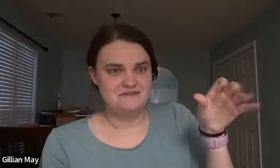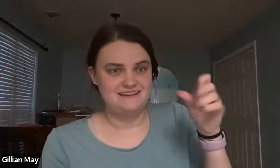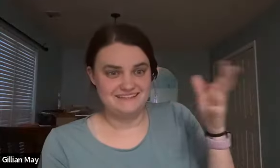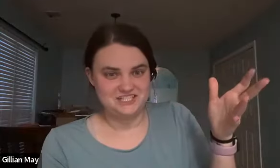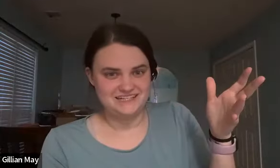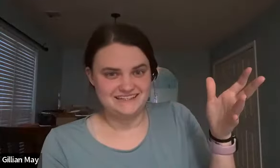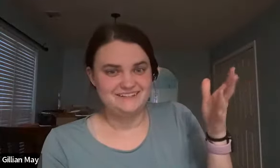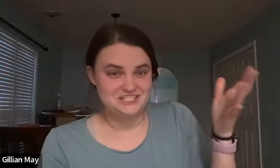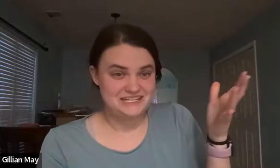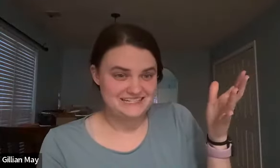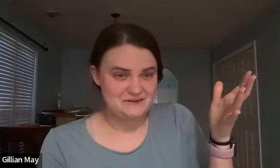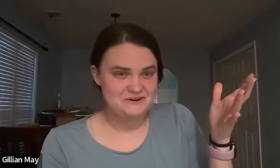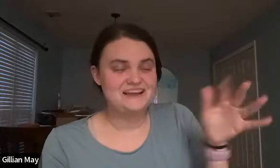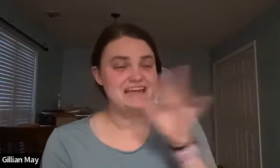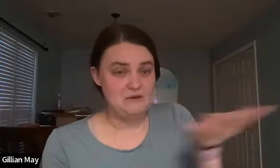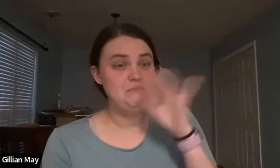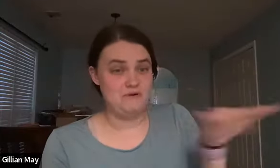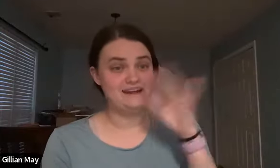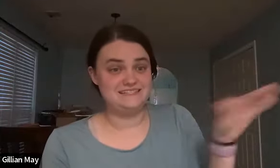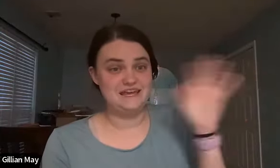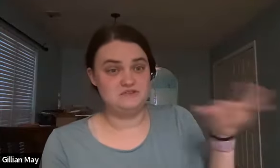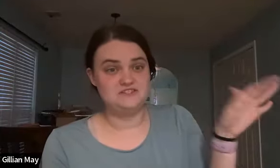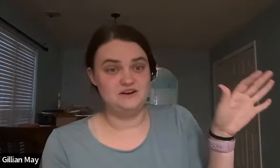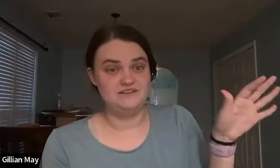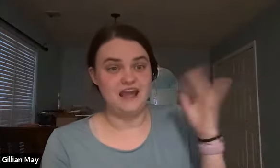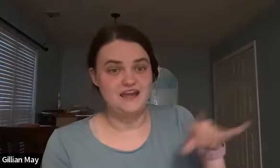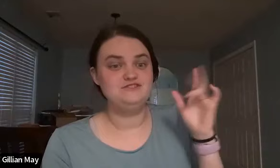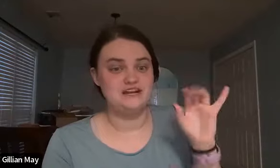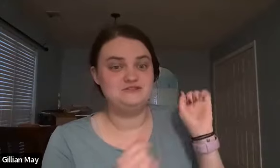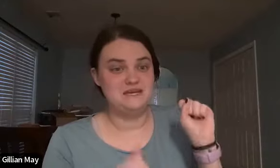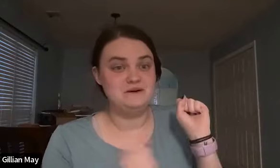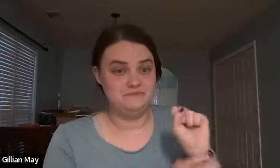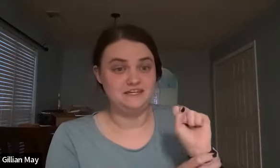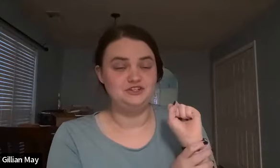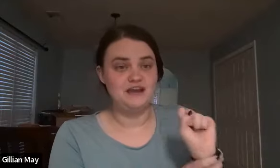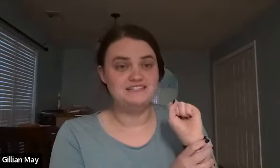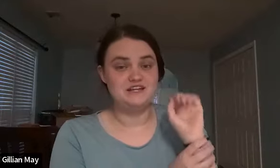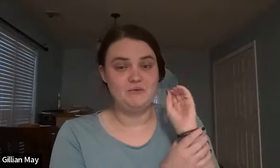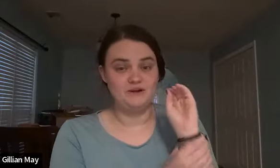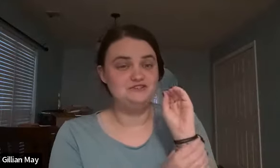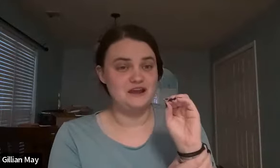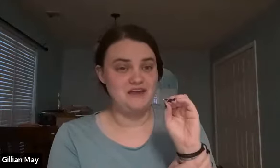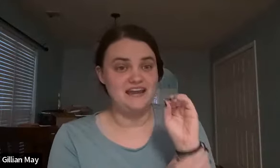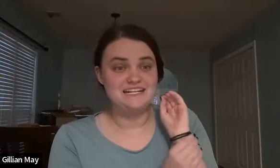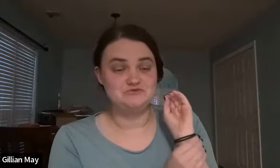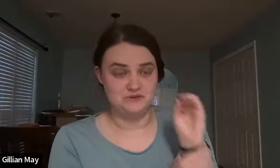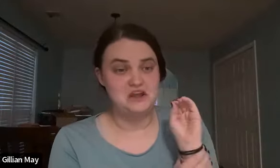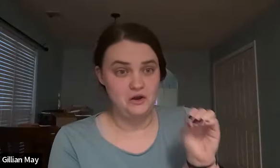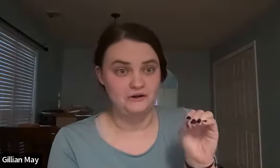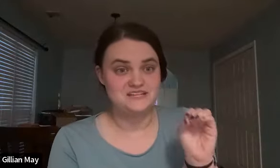8675309, like Jenny. What's Jenny's number? Is I will practice that with the song. Like I've tried to keep up beat. You guys, once you try that, it is really hard to